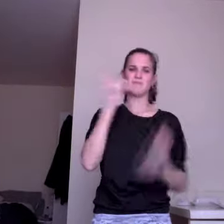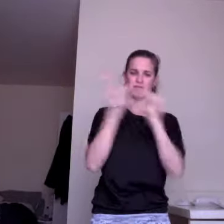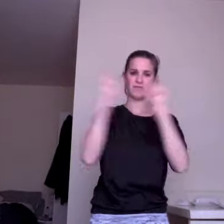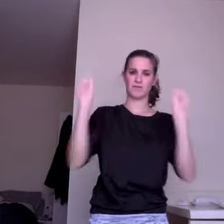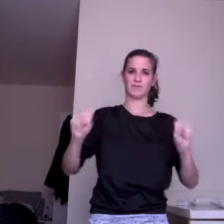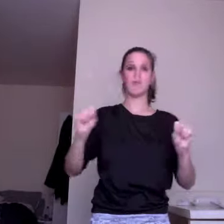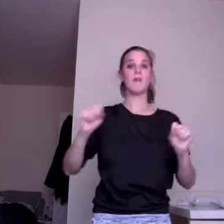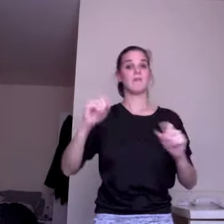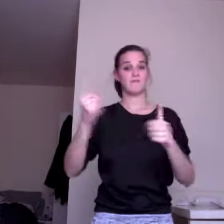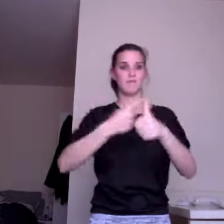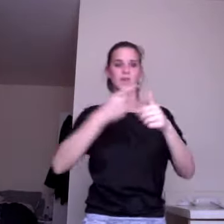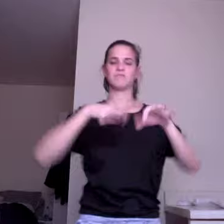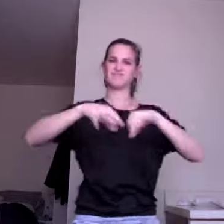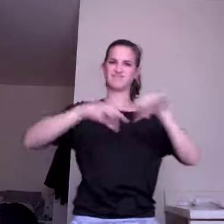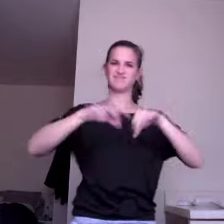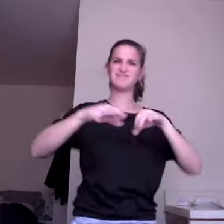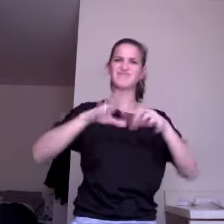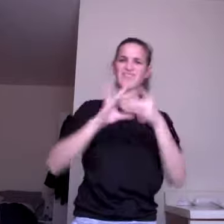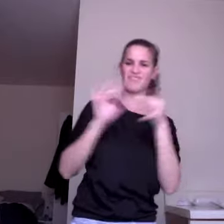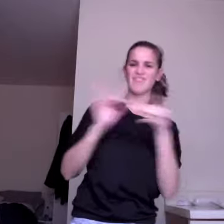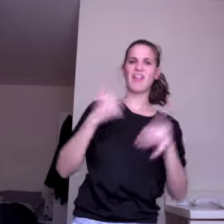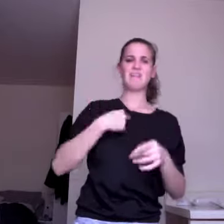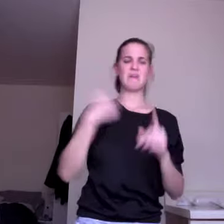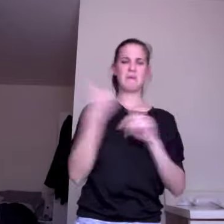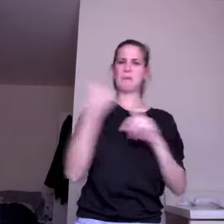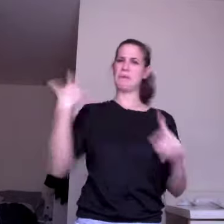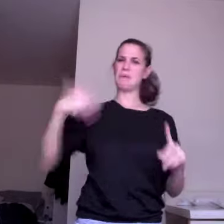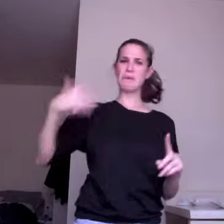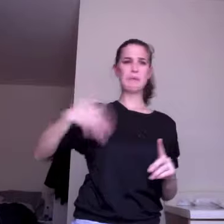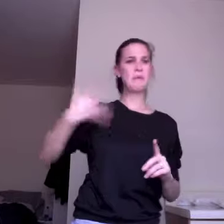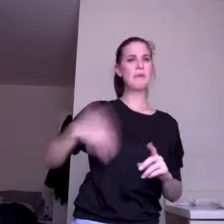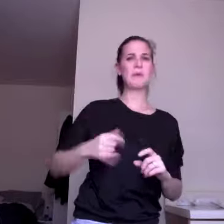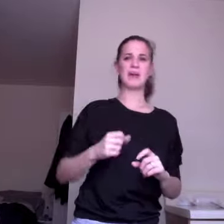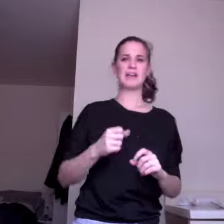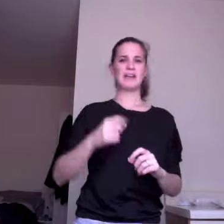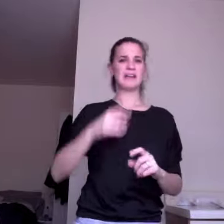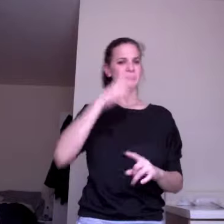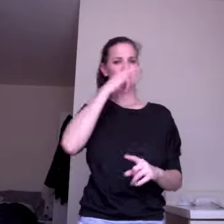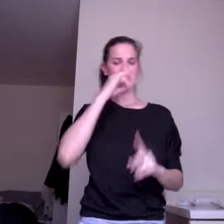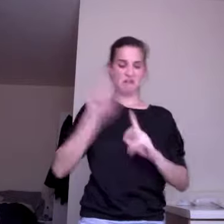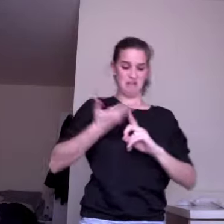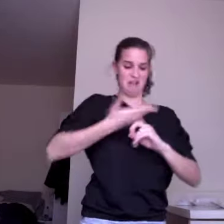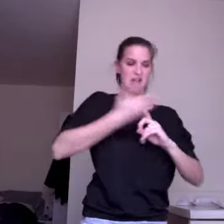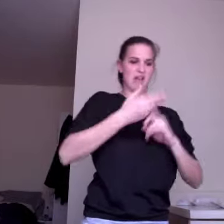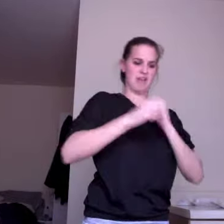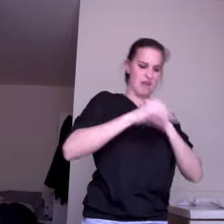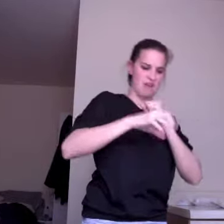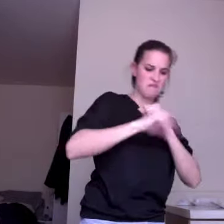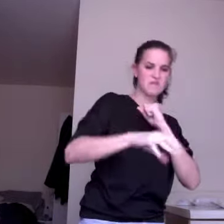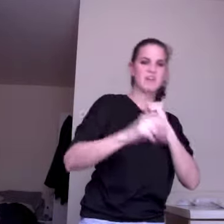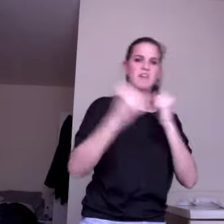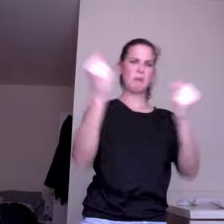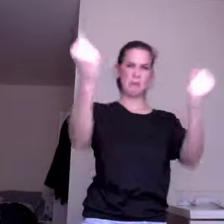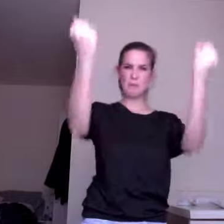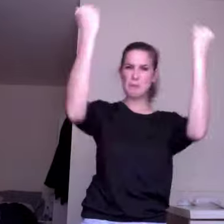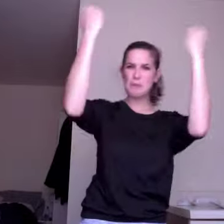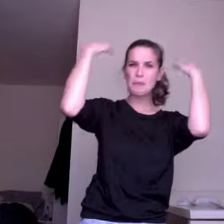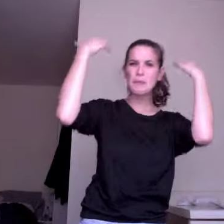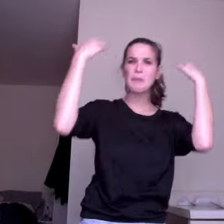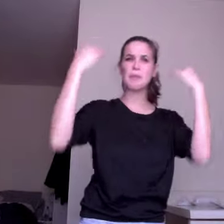how easily kids are led to believe all the marketing and advertising on TV, at public schools, and pretty much everywhere else you look. It seems to me